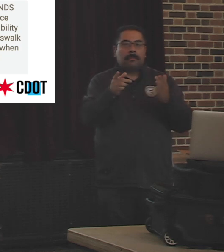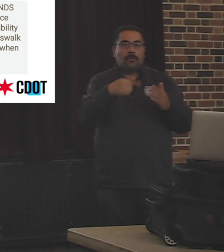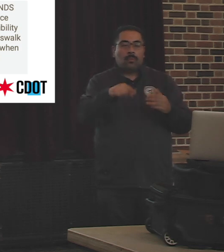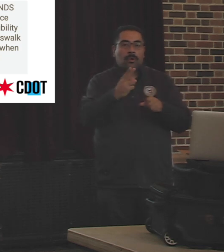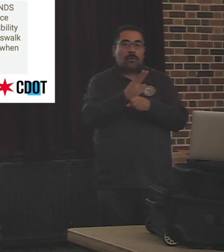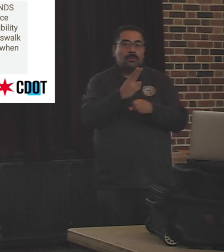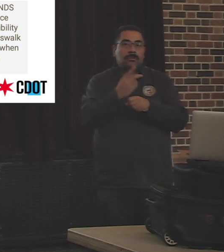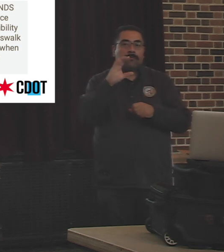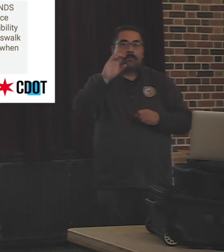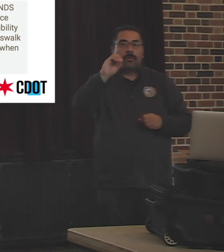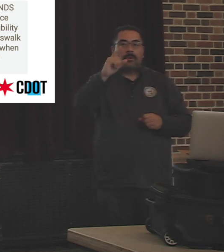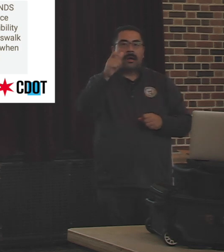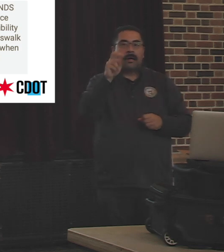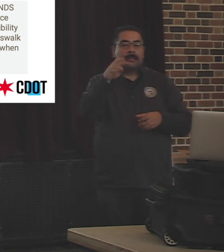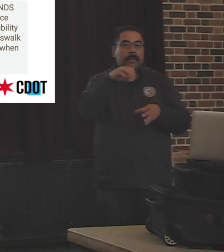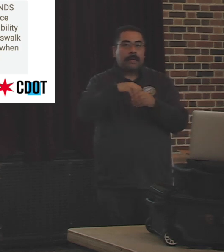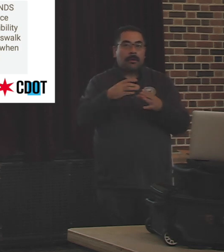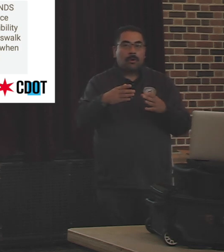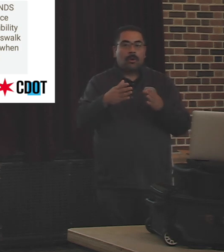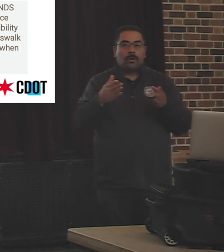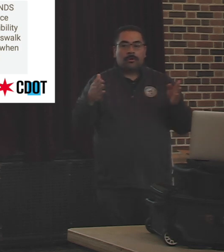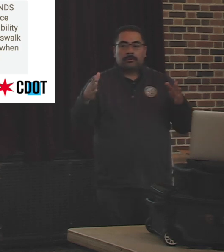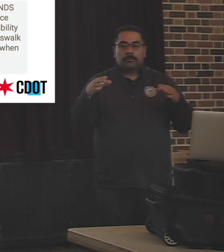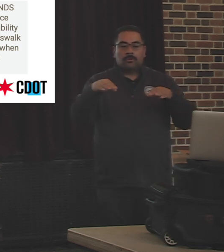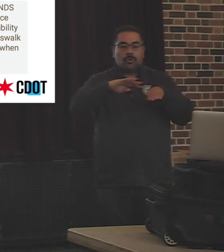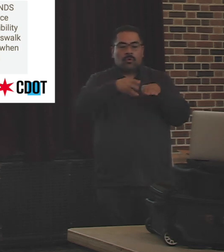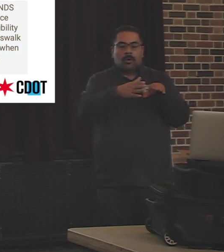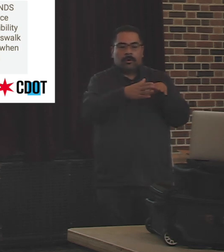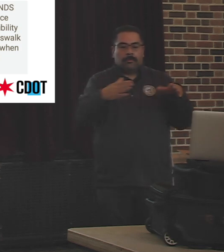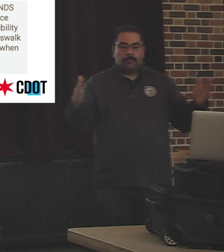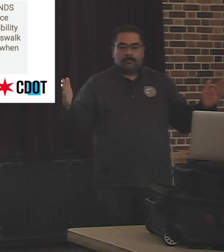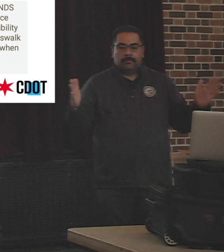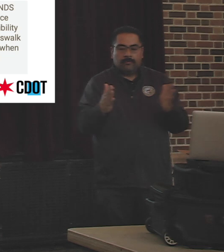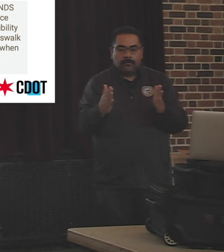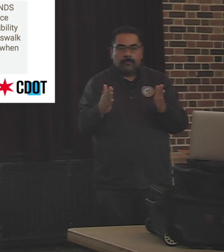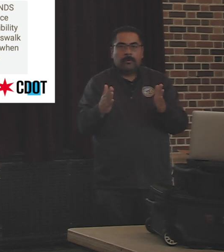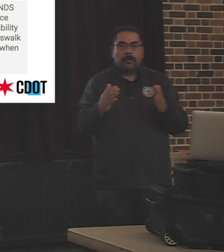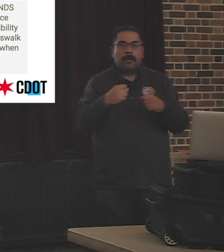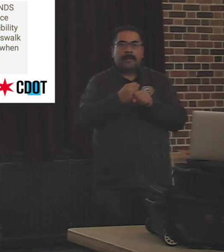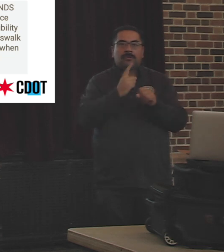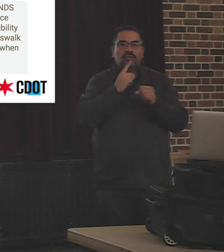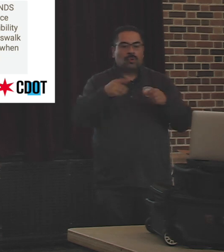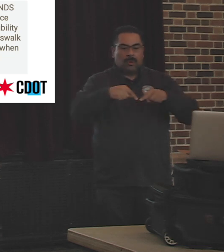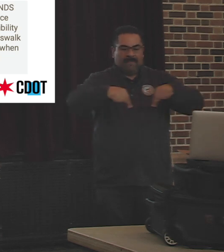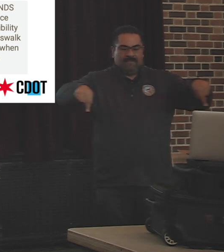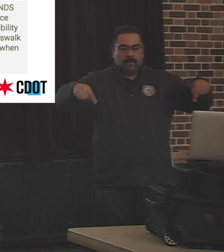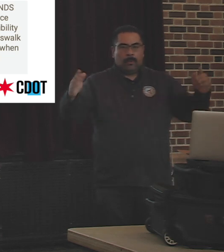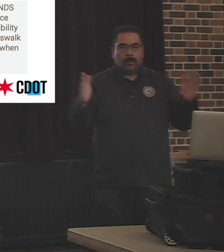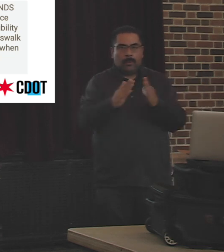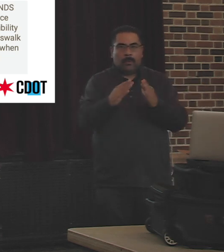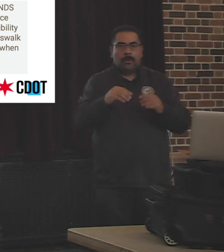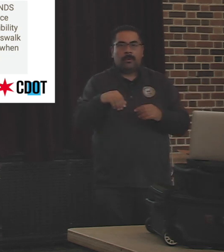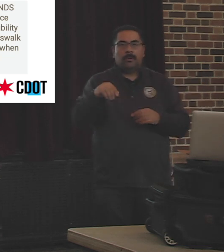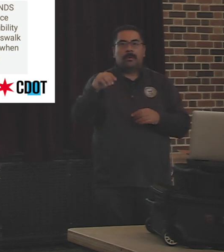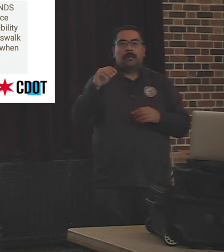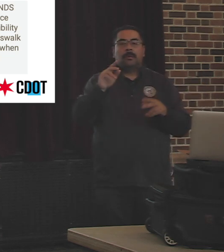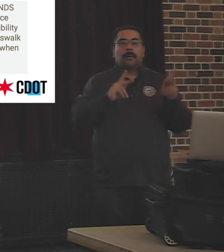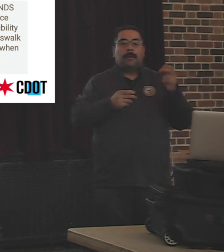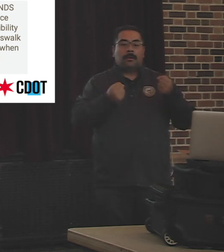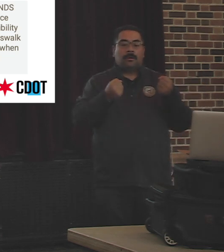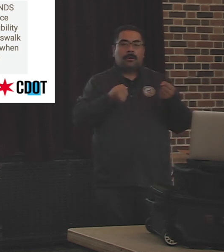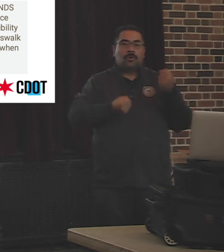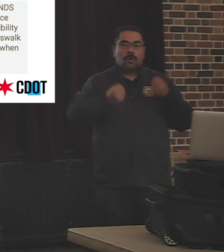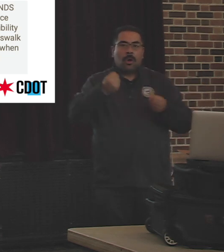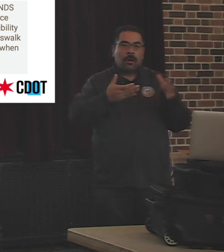Ogden, of course, include curb extensions for shortening crossing distances, reducing speed of turning vehicles,